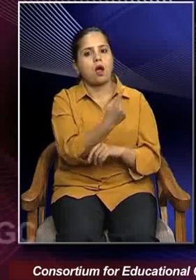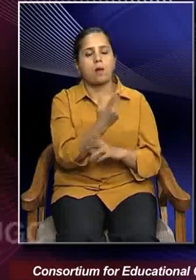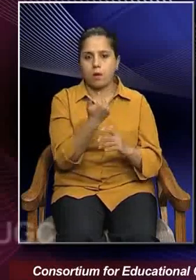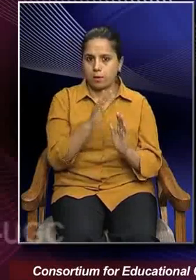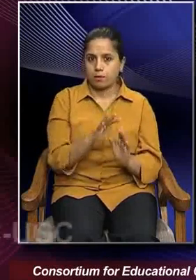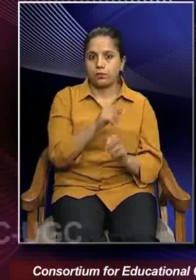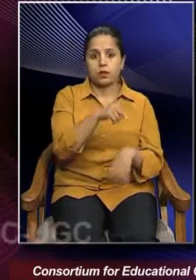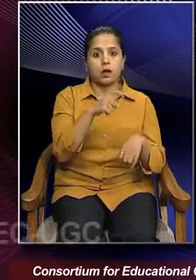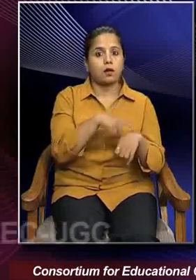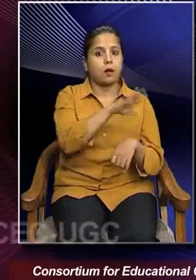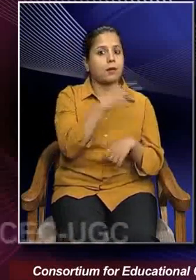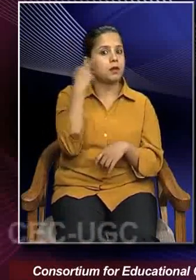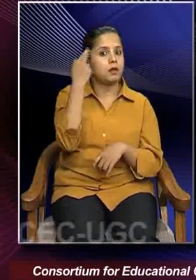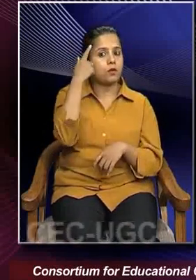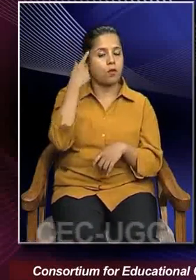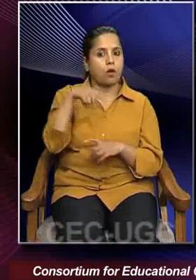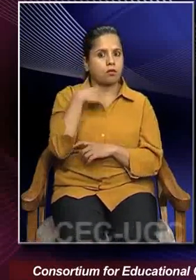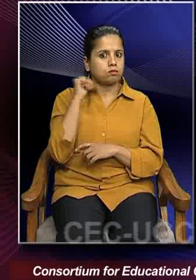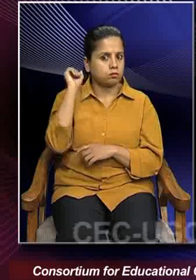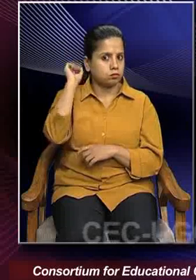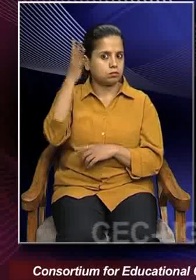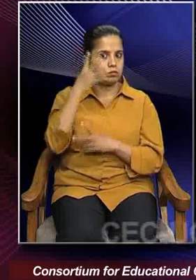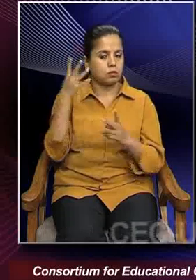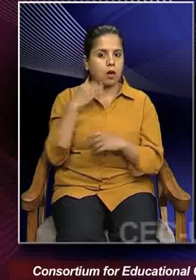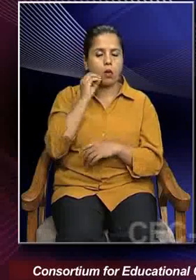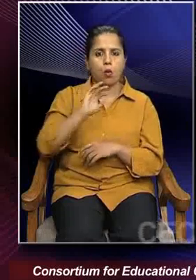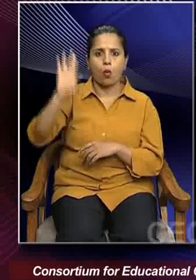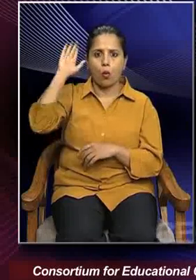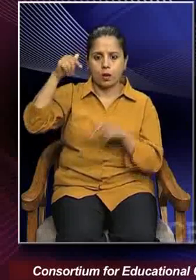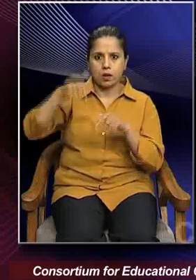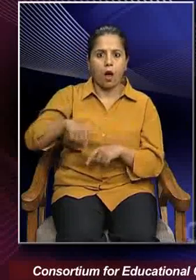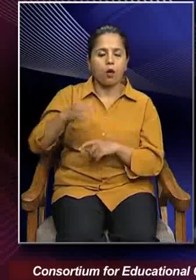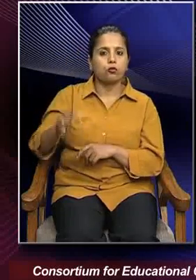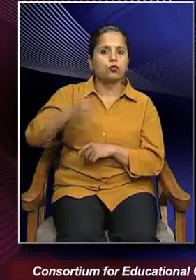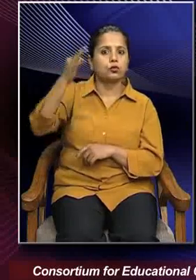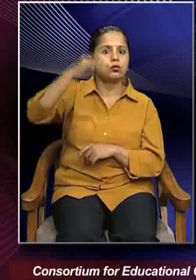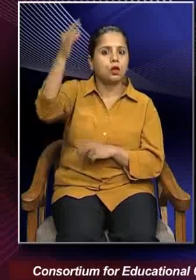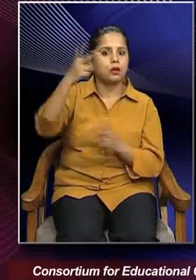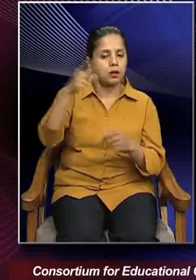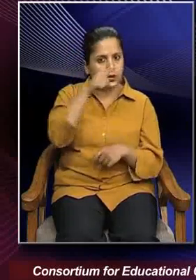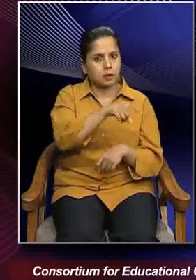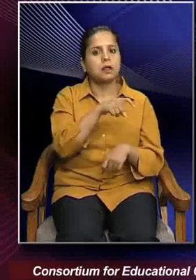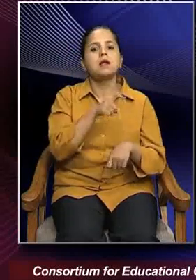Time is the cause of our cognitions of past, present, and the future,